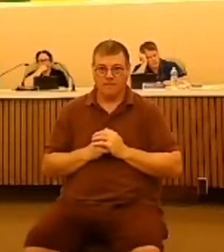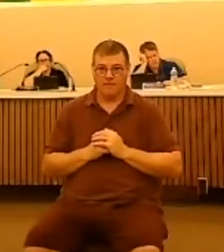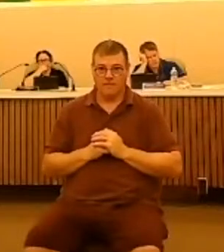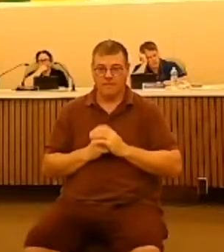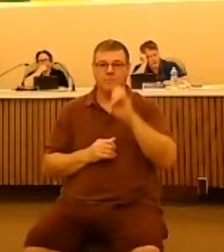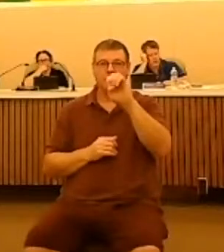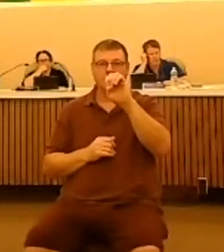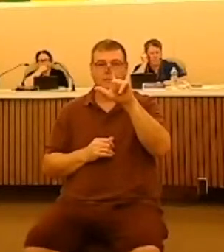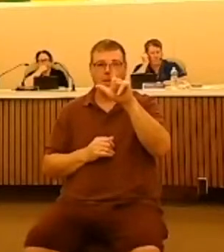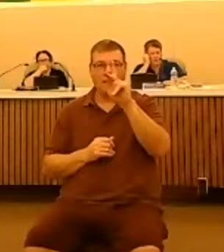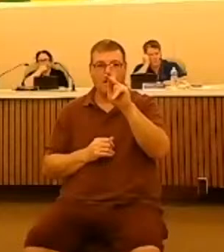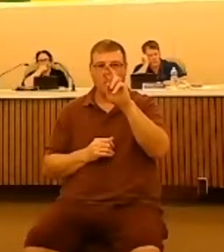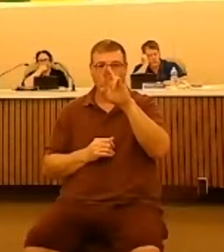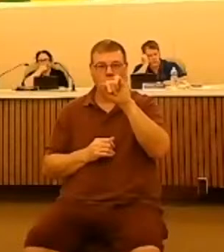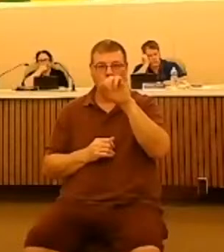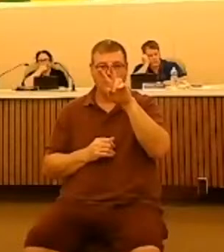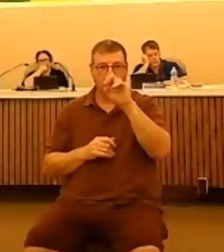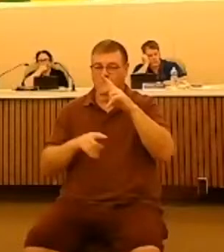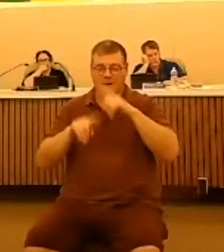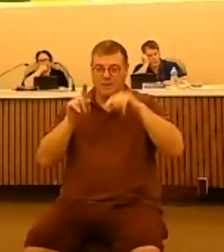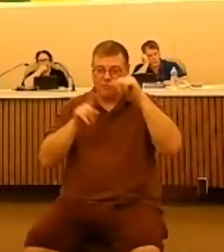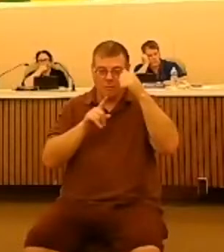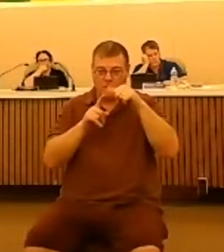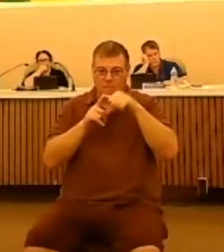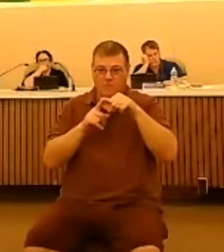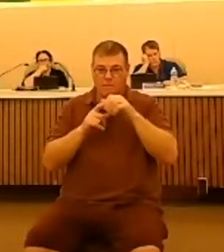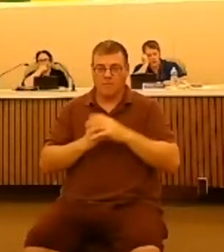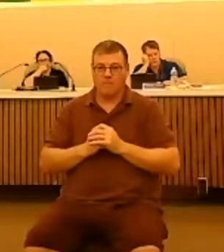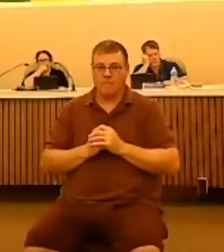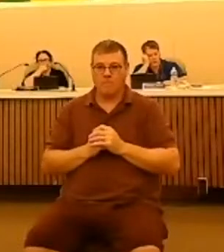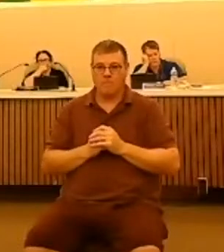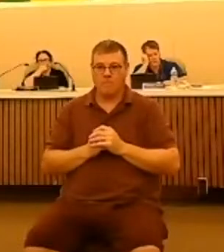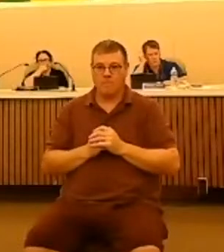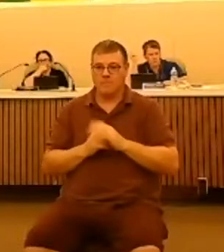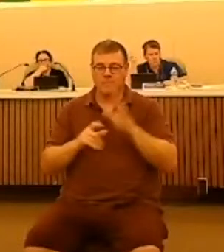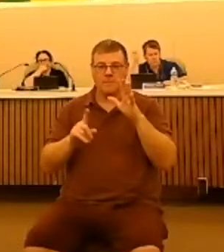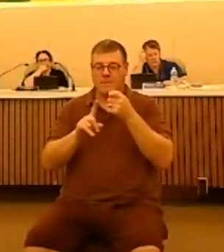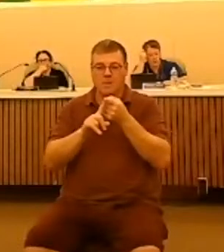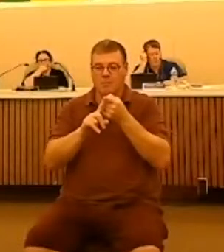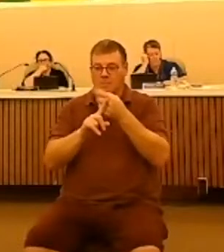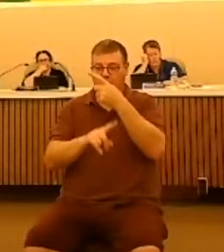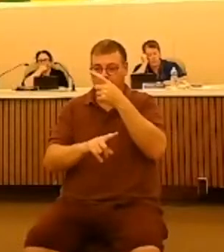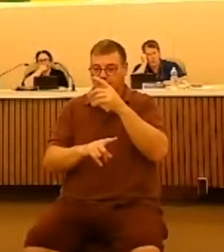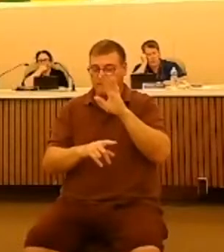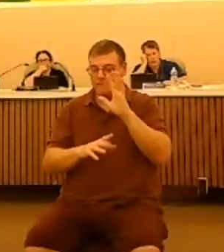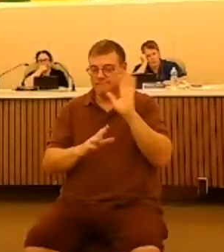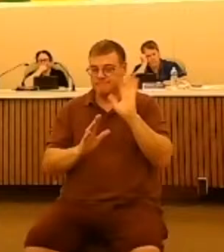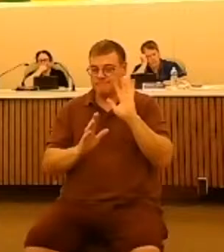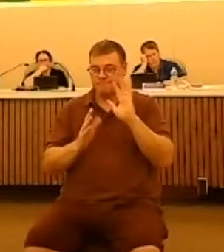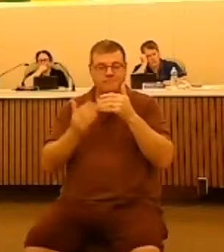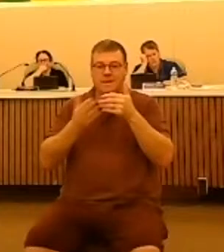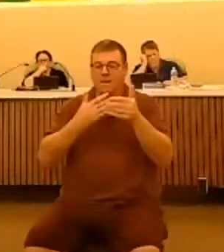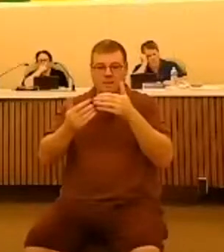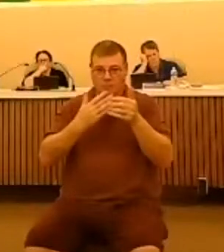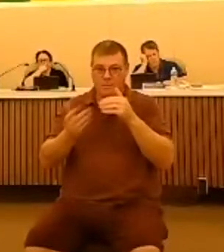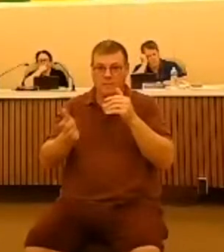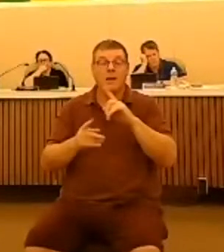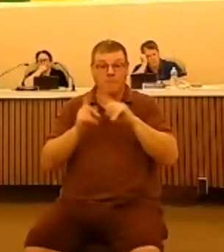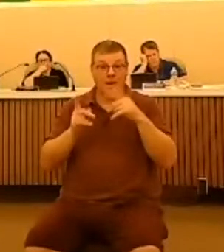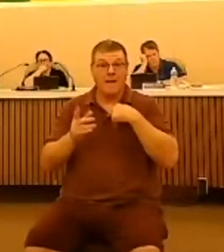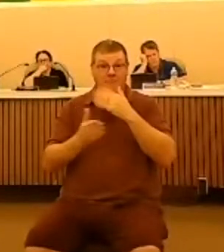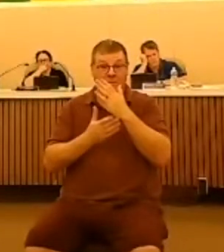Elk River. No, I can't remember the name of the street. No, it's off. Anyway. But there are some over